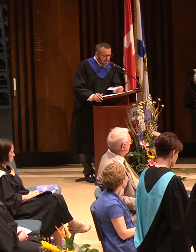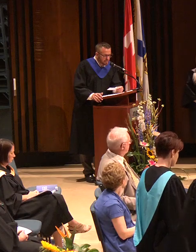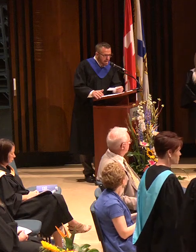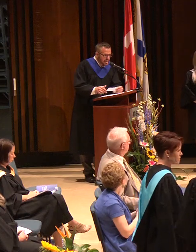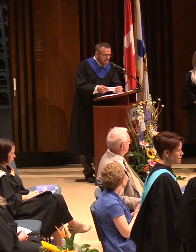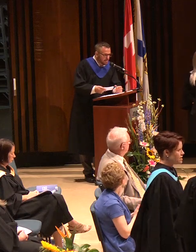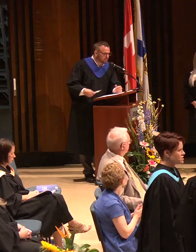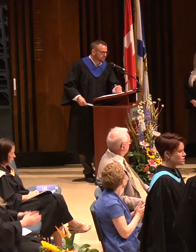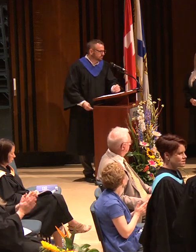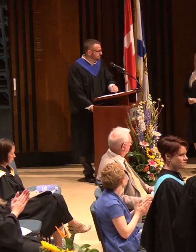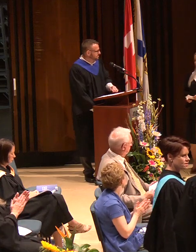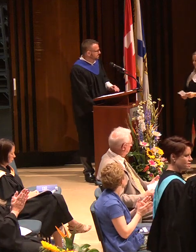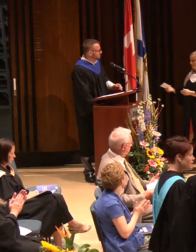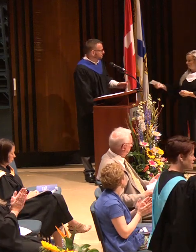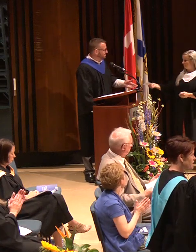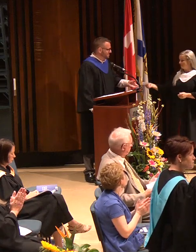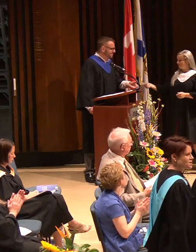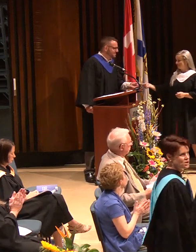Justina Matty.